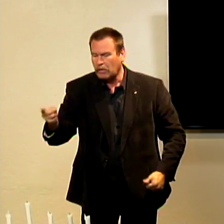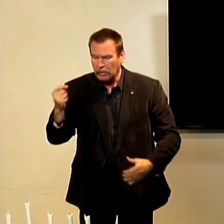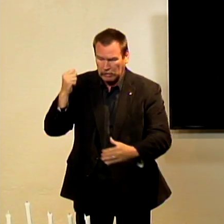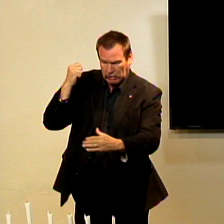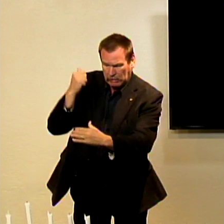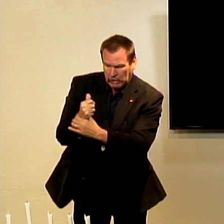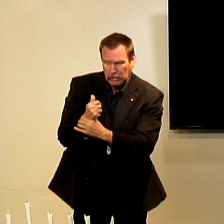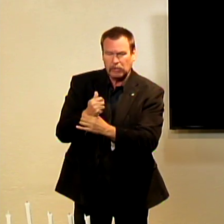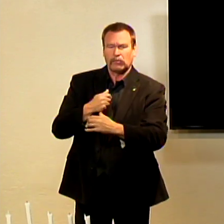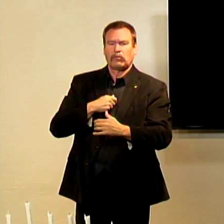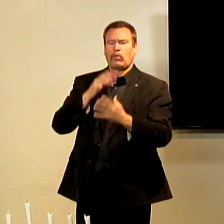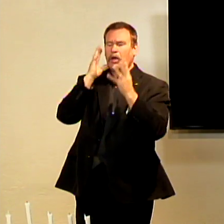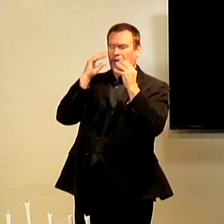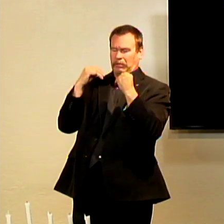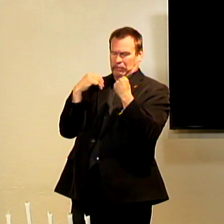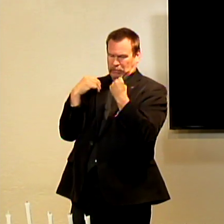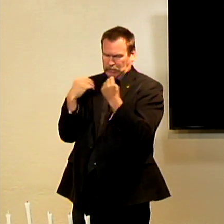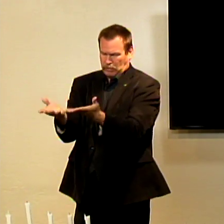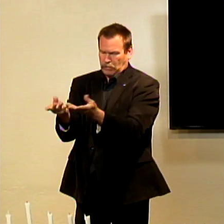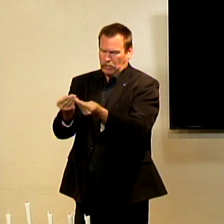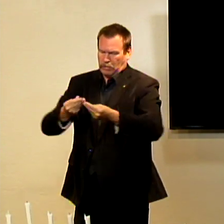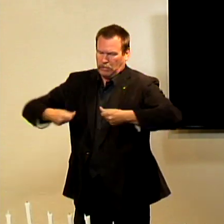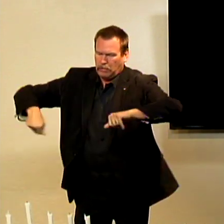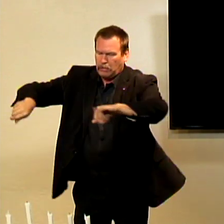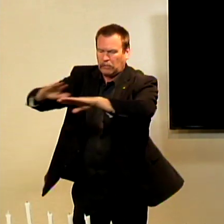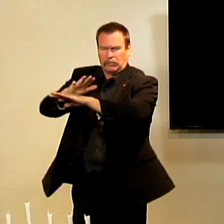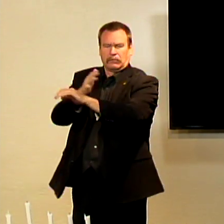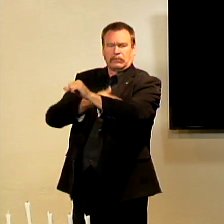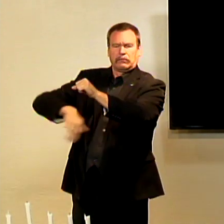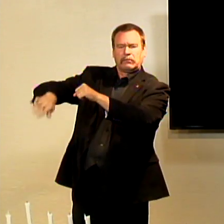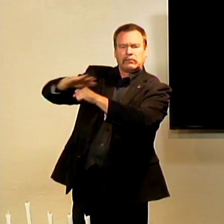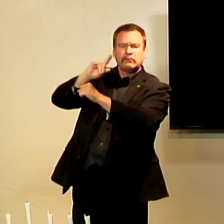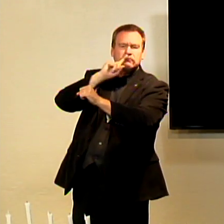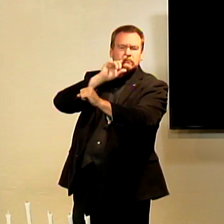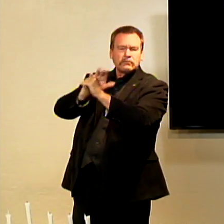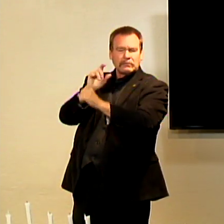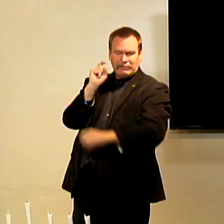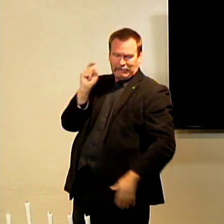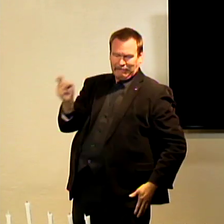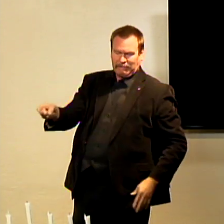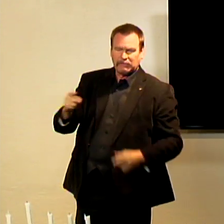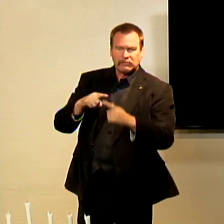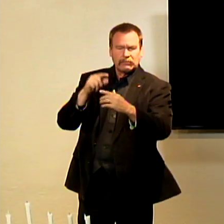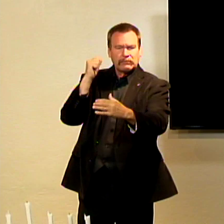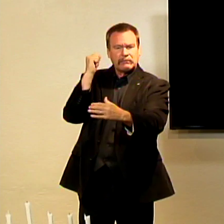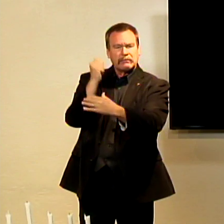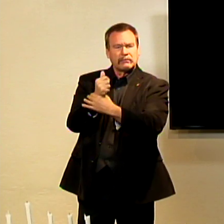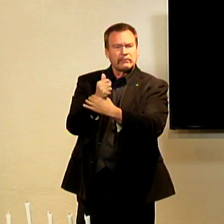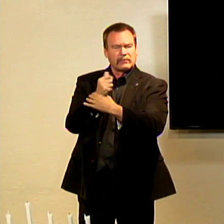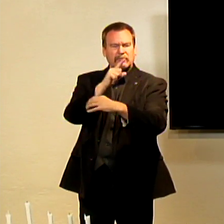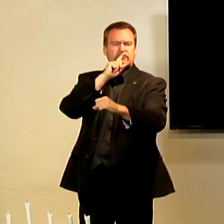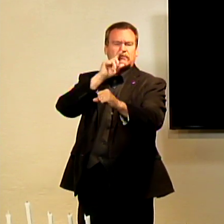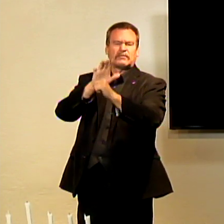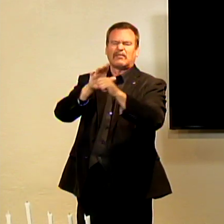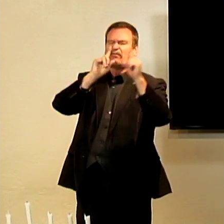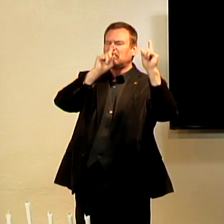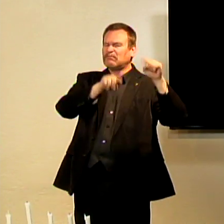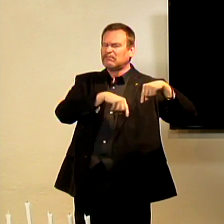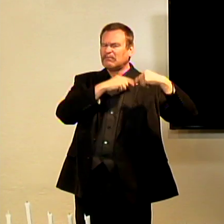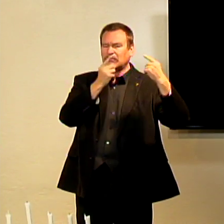that was the first one that God told Abraham what he would give him. He told him that he would give him a land. And